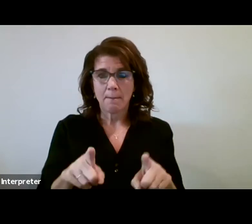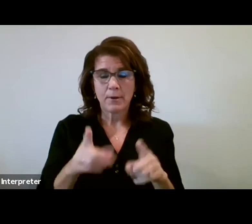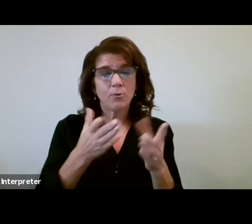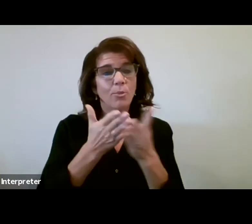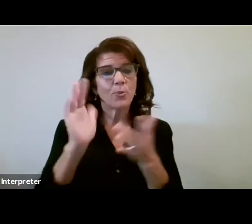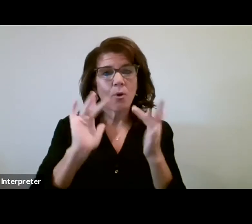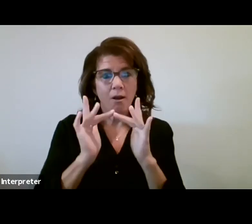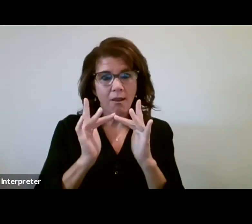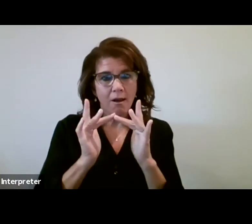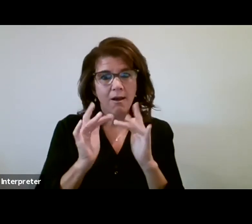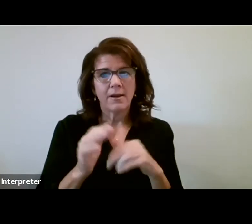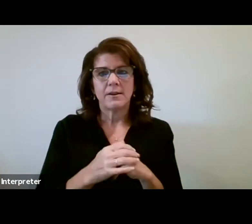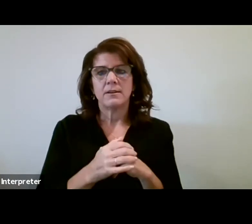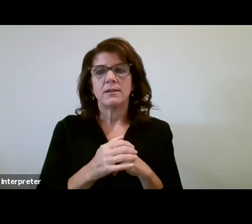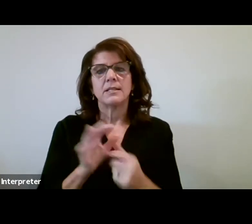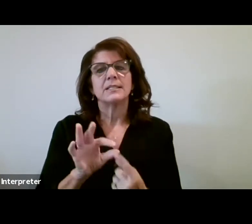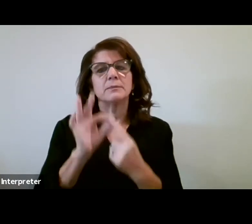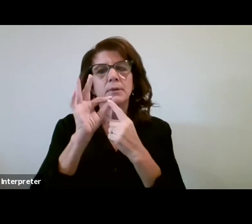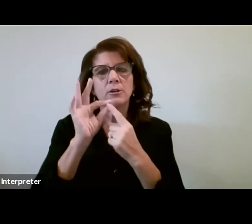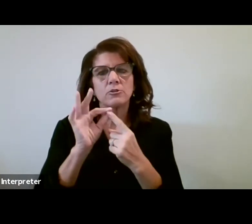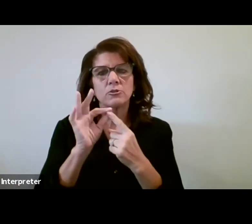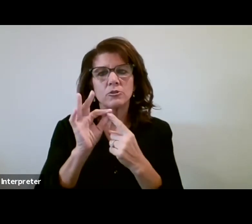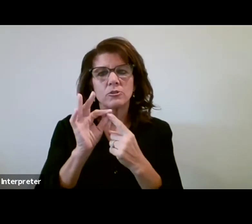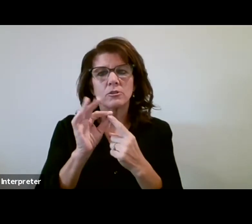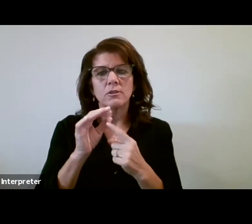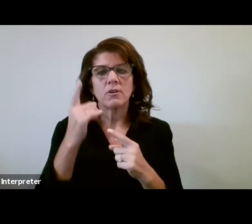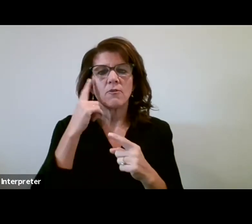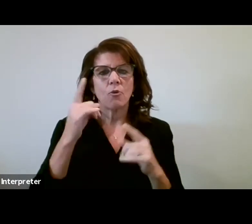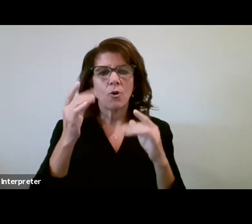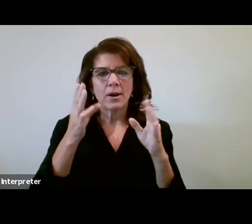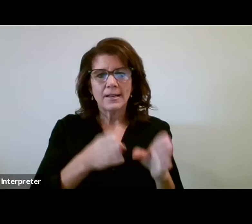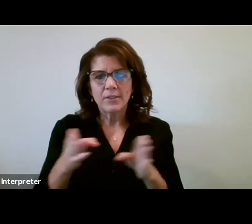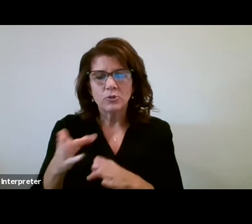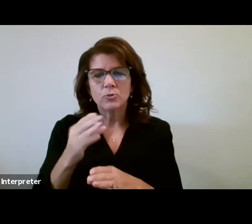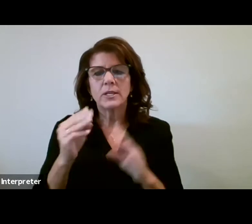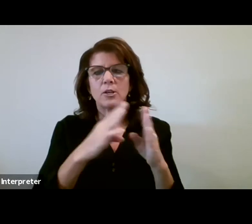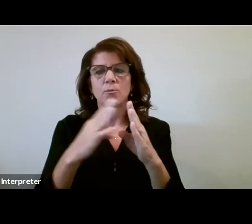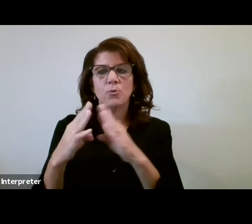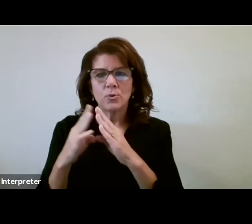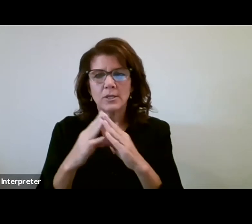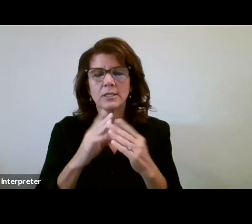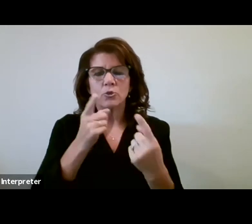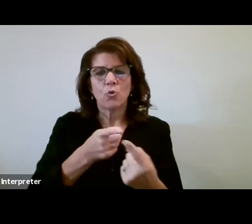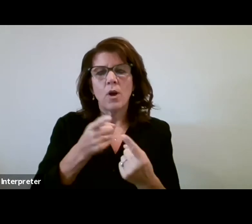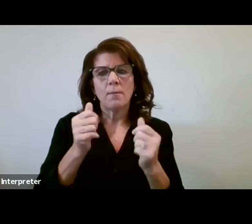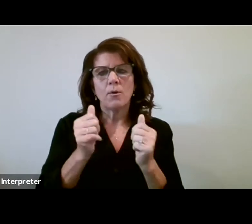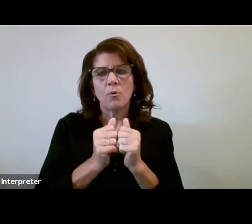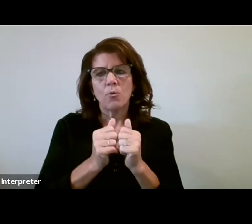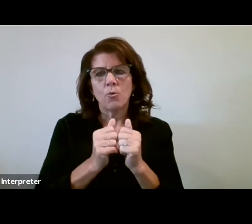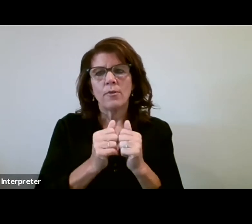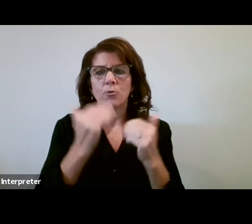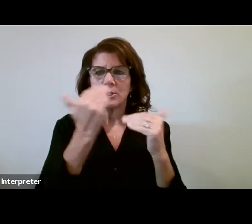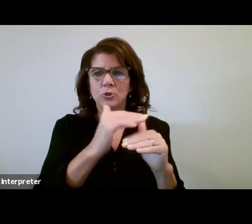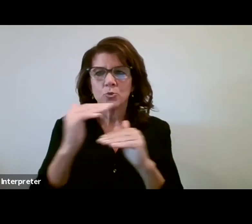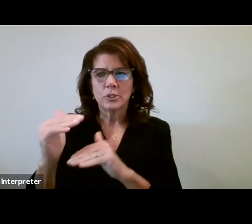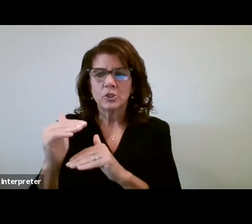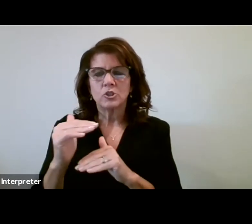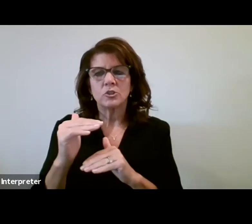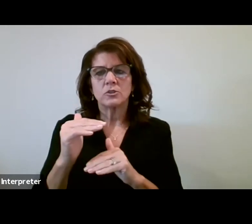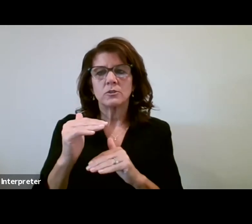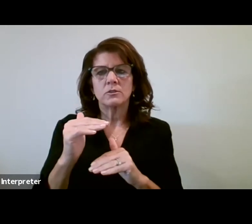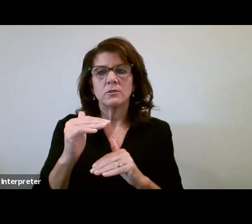online, especially as individuals and communities grapple with the restrictions imposed